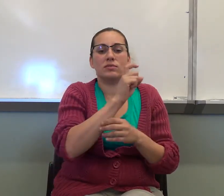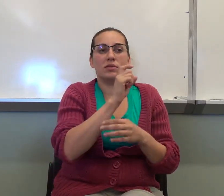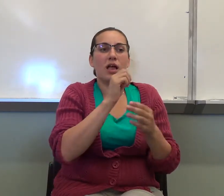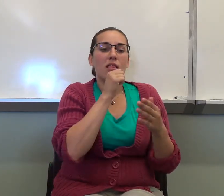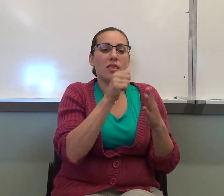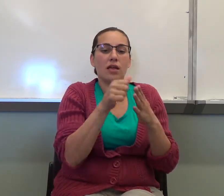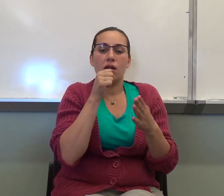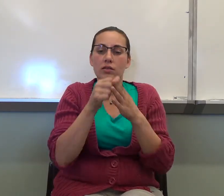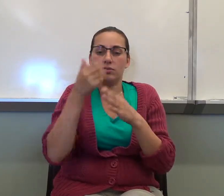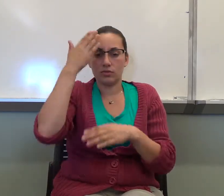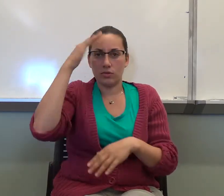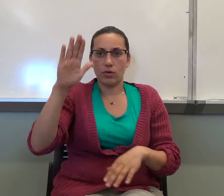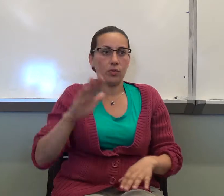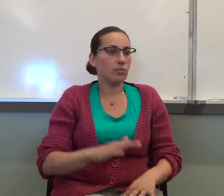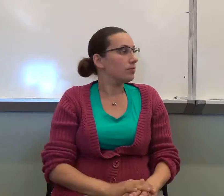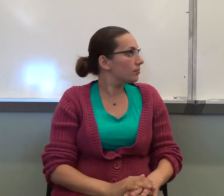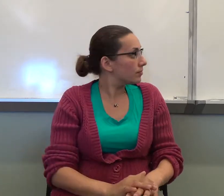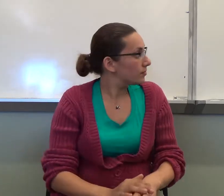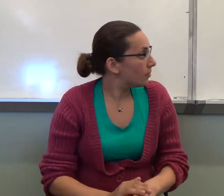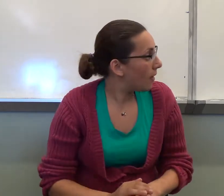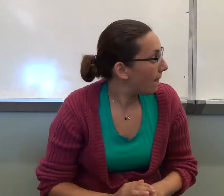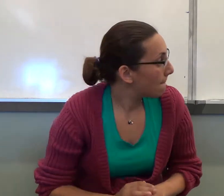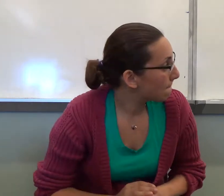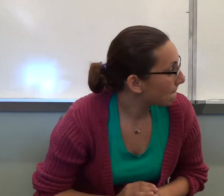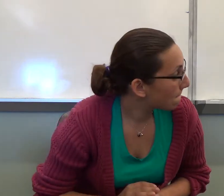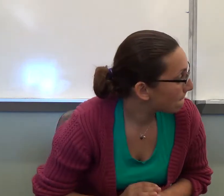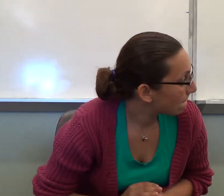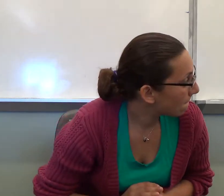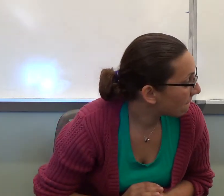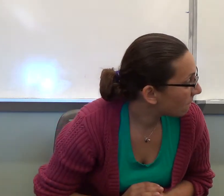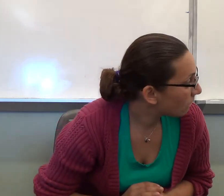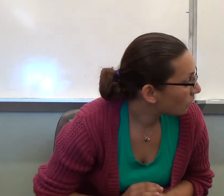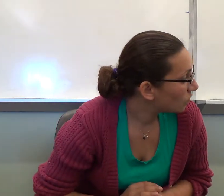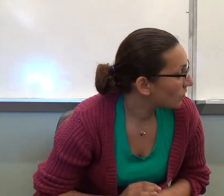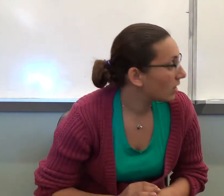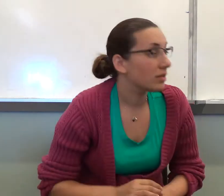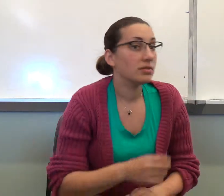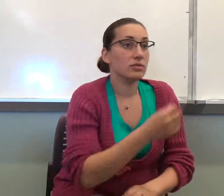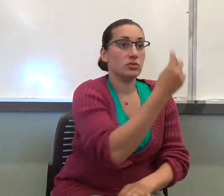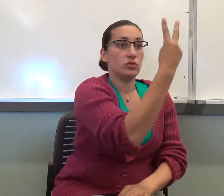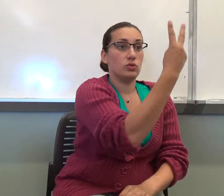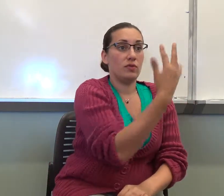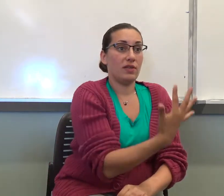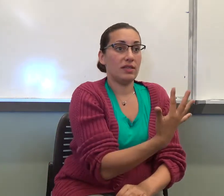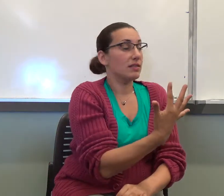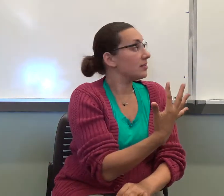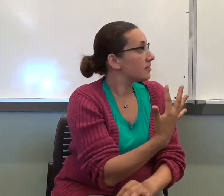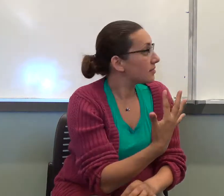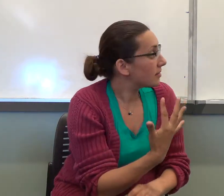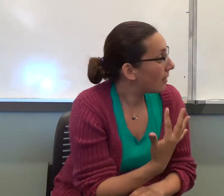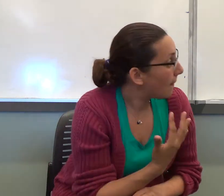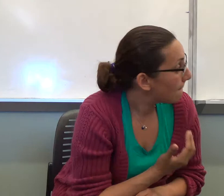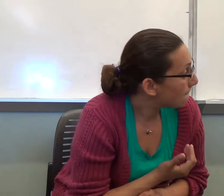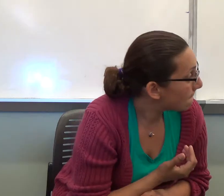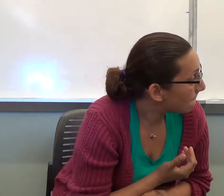n minus 1/5 m. That 2/5 looks like an alpha. 3/8 n.